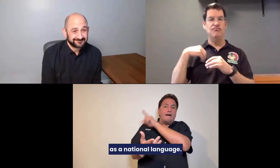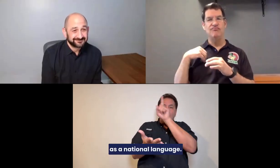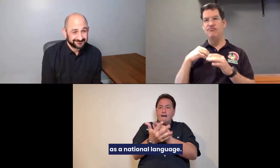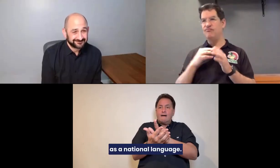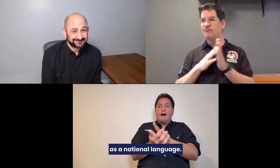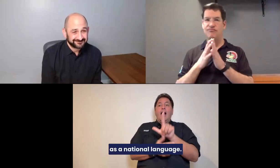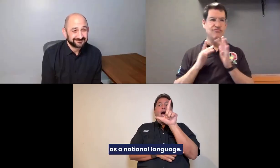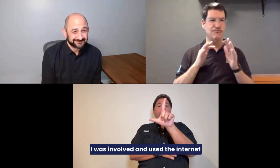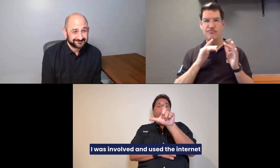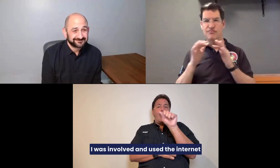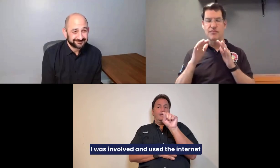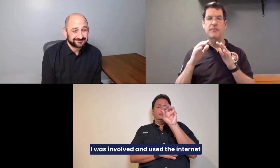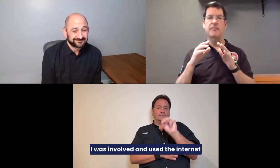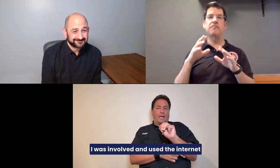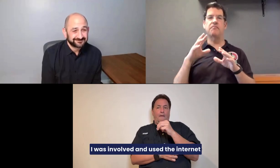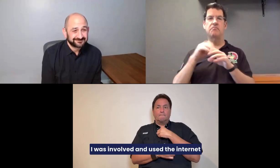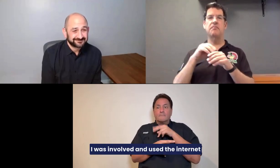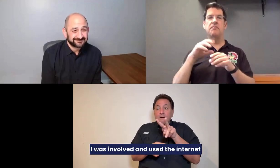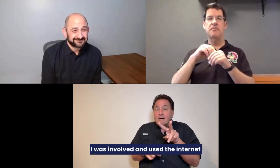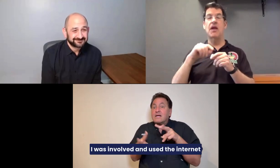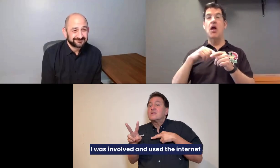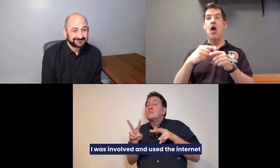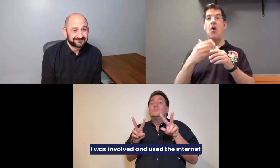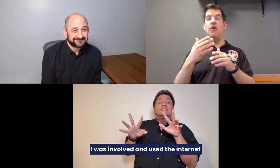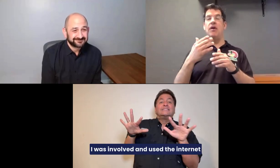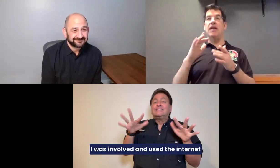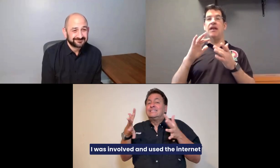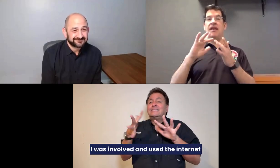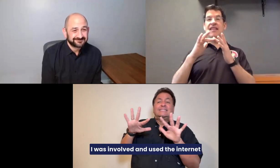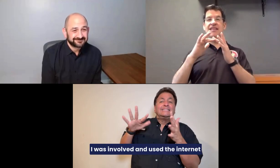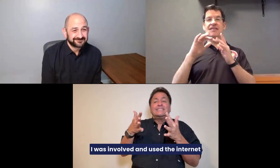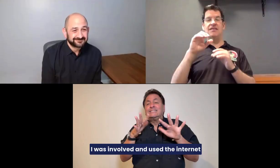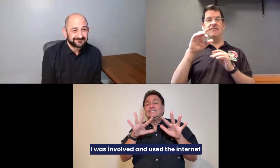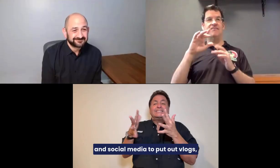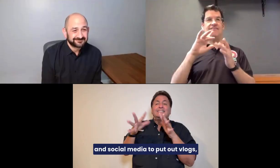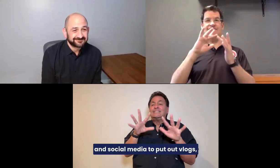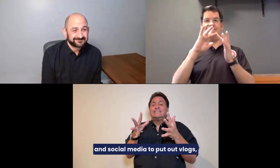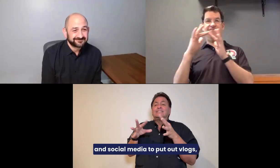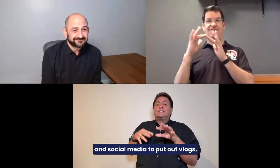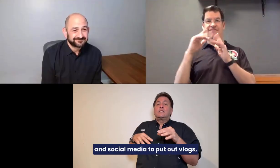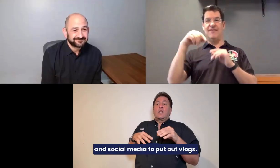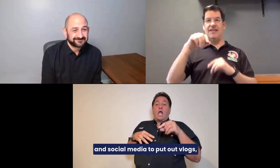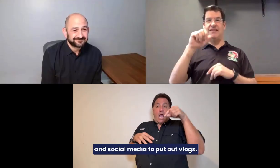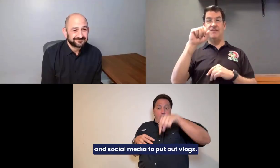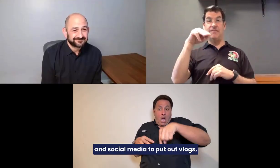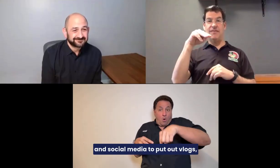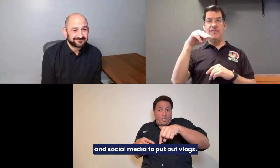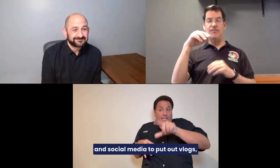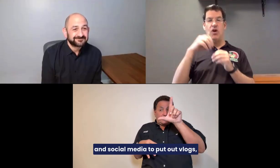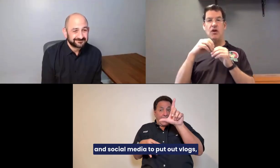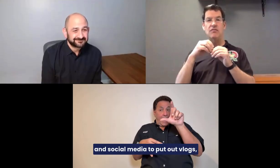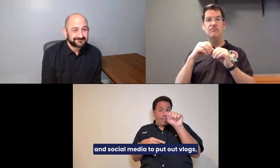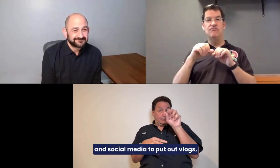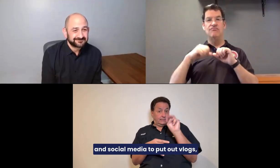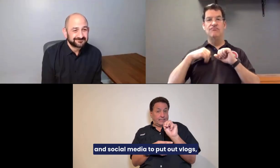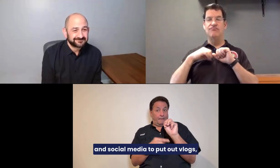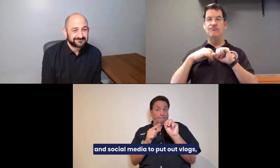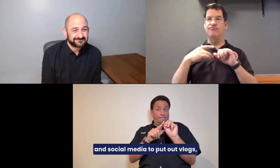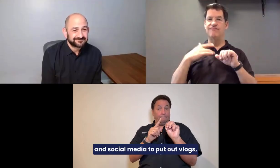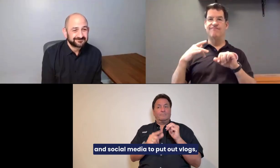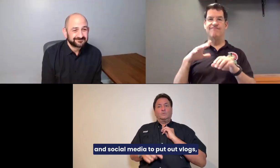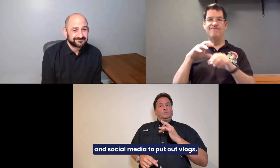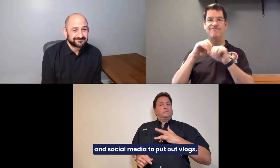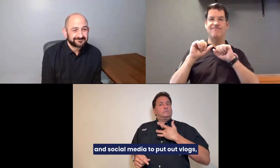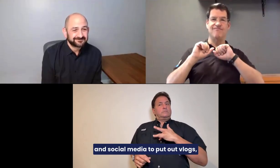national language, I was involved and used the internet or social media to put